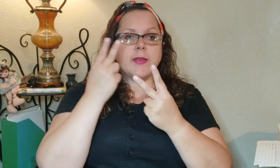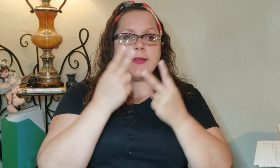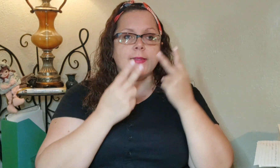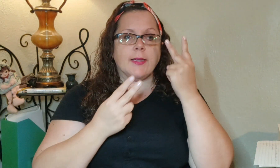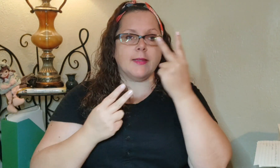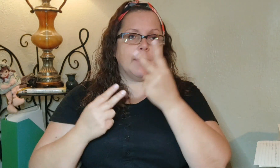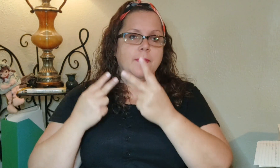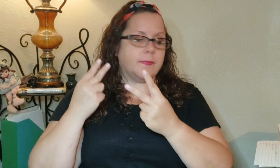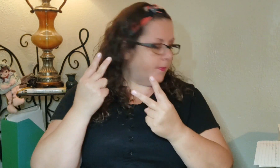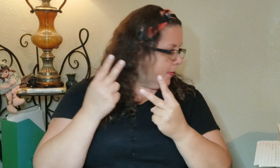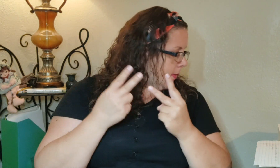visit,